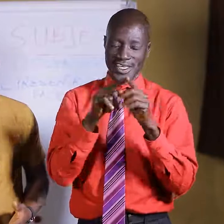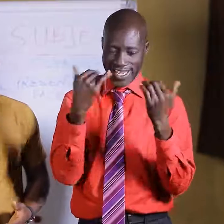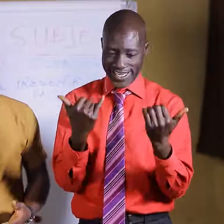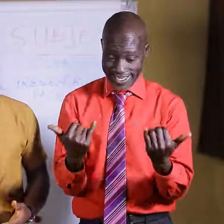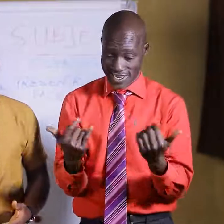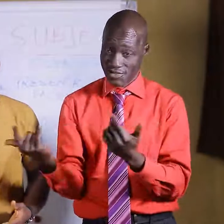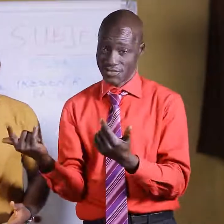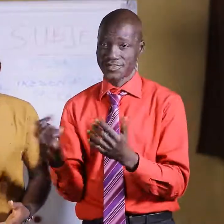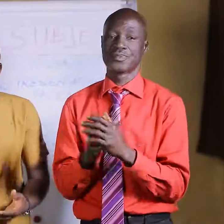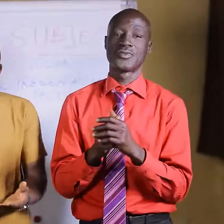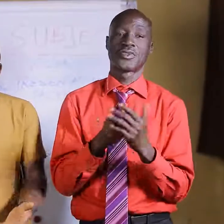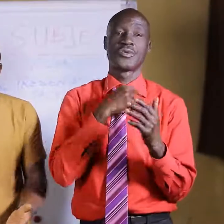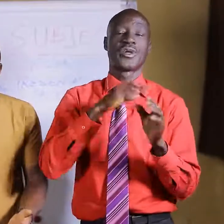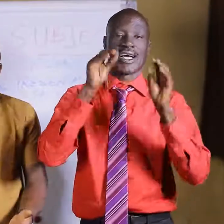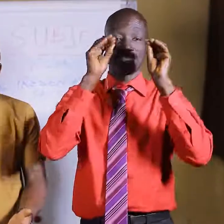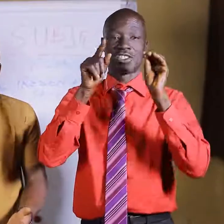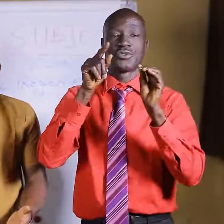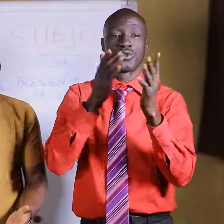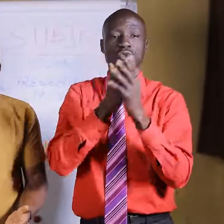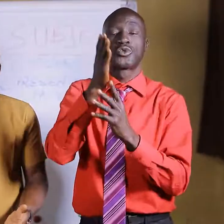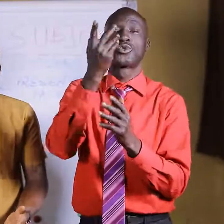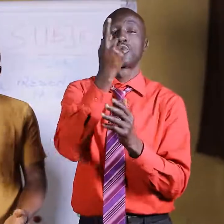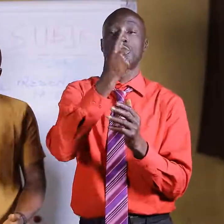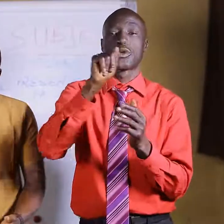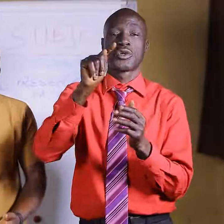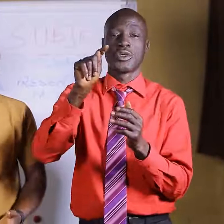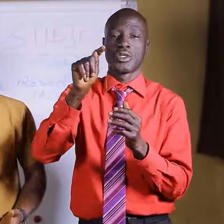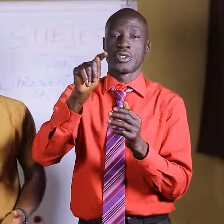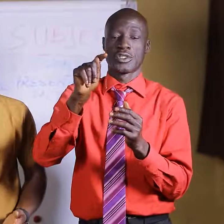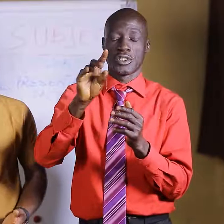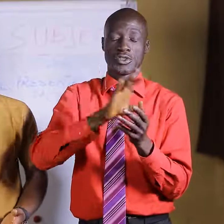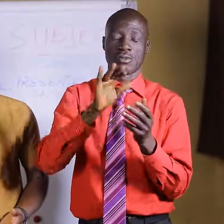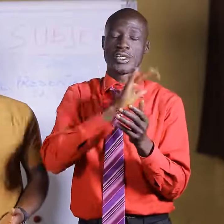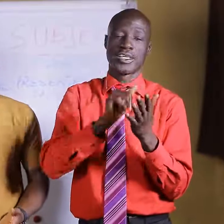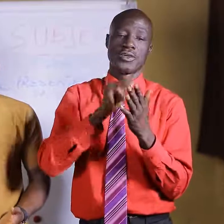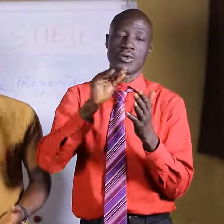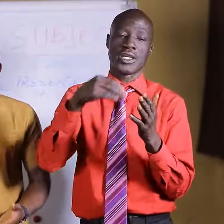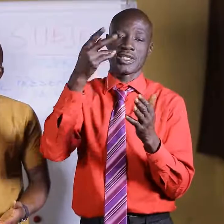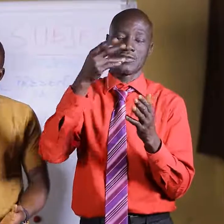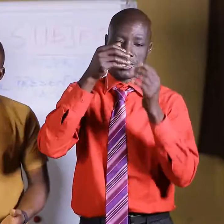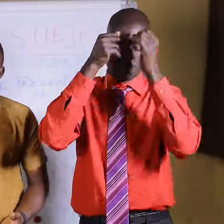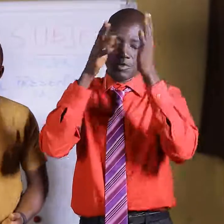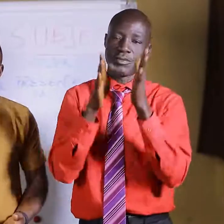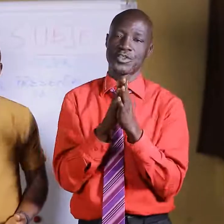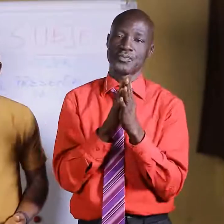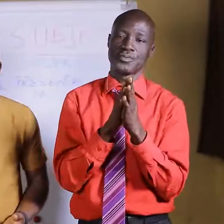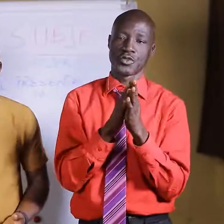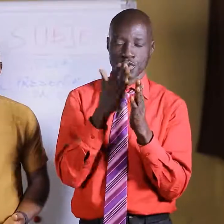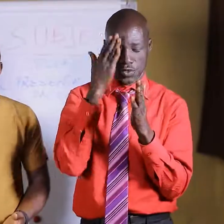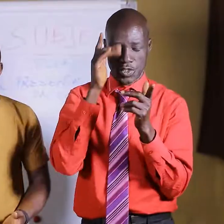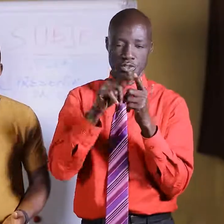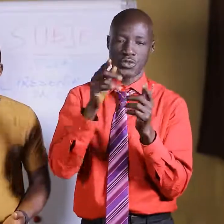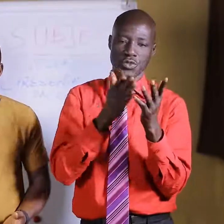you. So I'm presenting, I'm dishing out information, I'm dishing out knowledge to